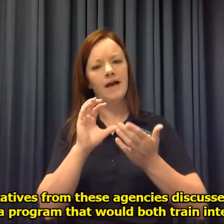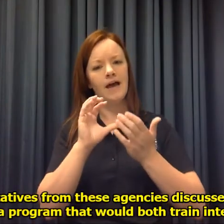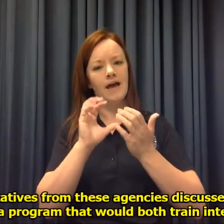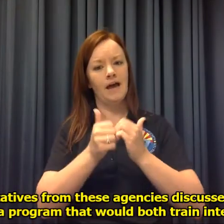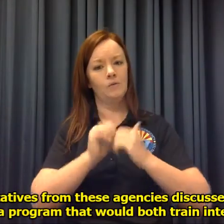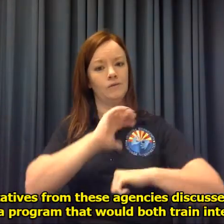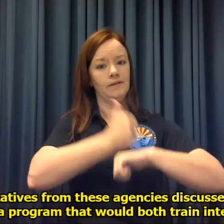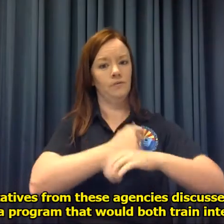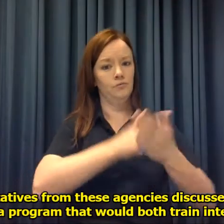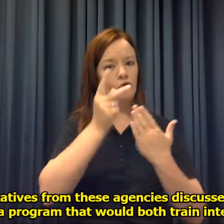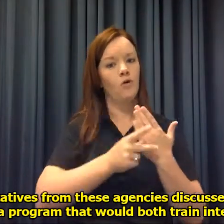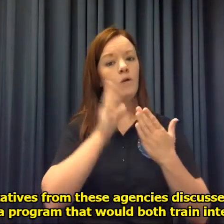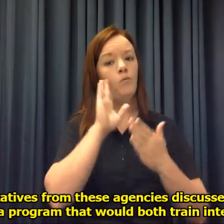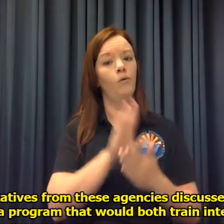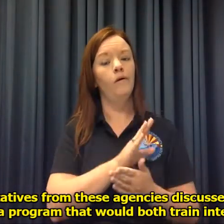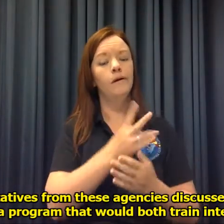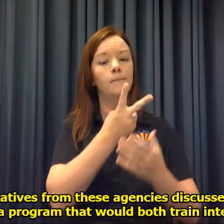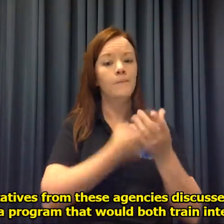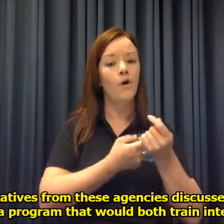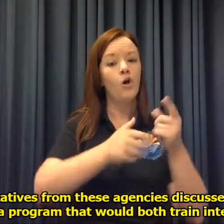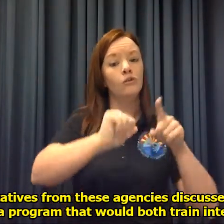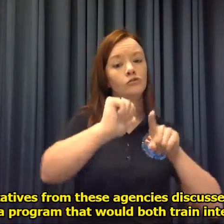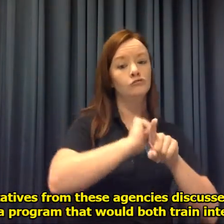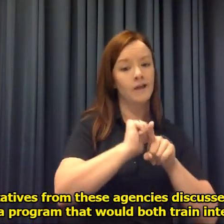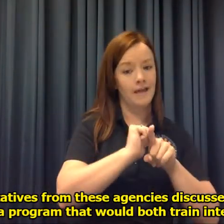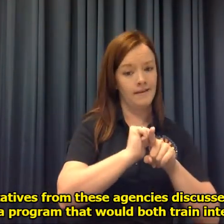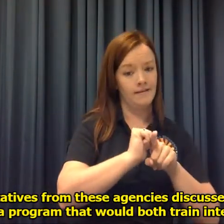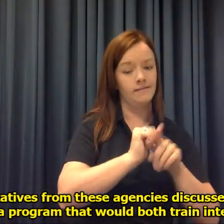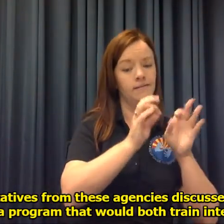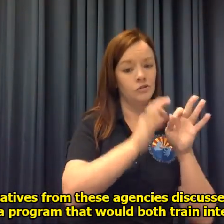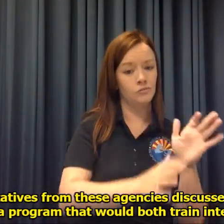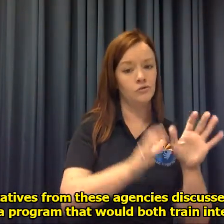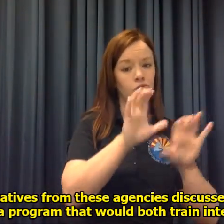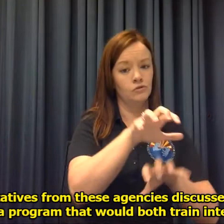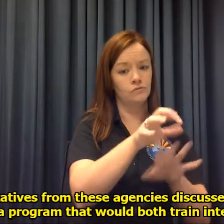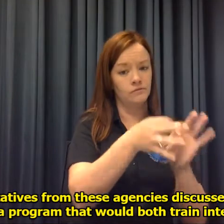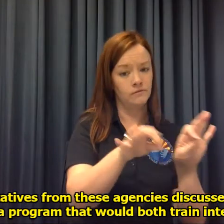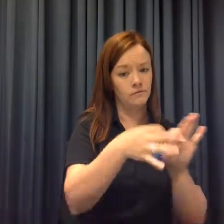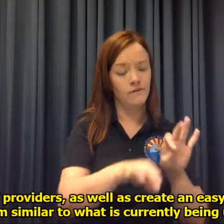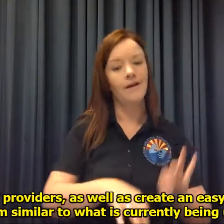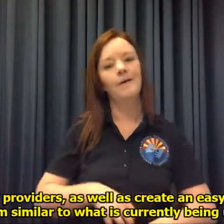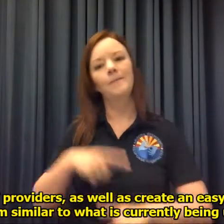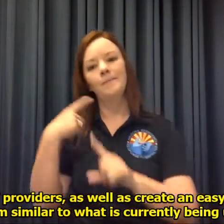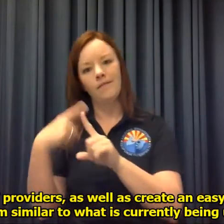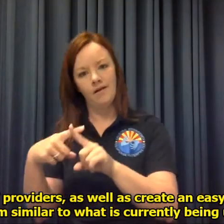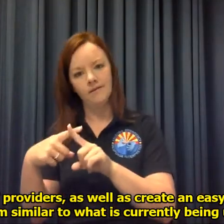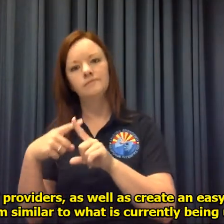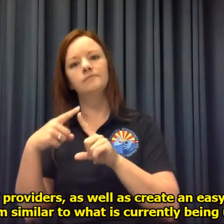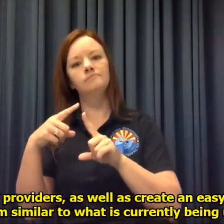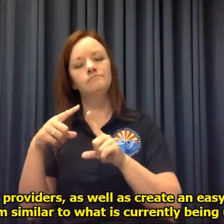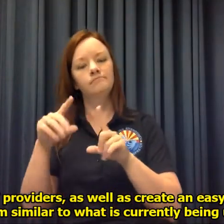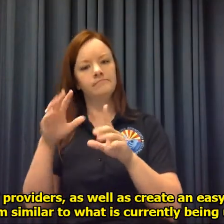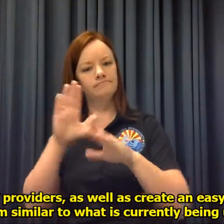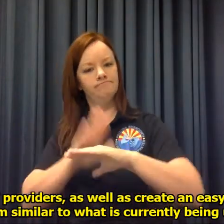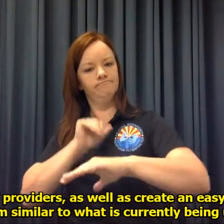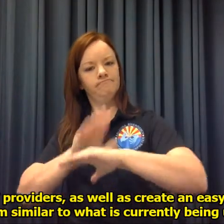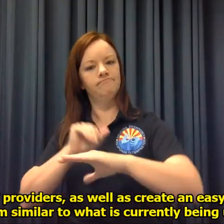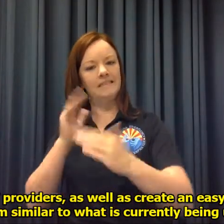Representatives from these agencies discussed how to establish a program that would both train interpreters and CART providers, as well as create an easy